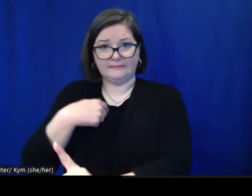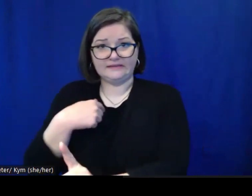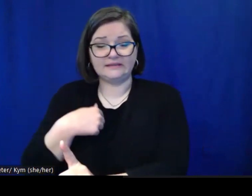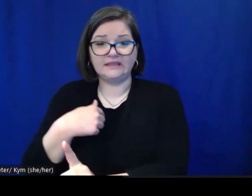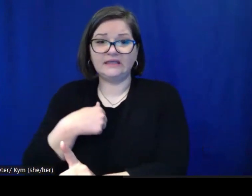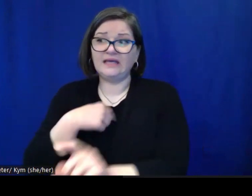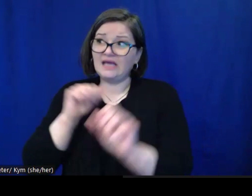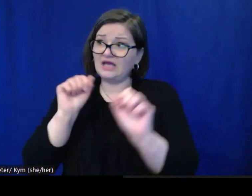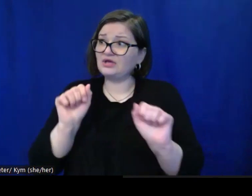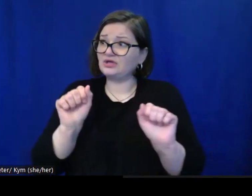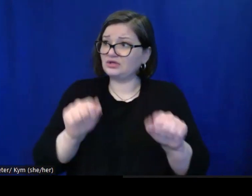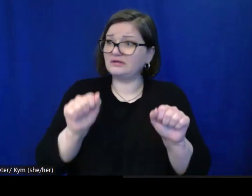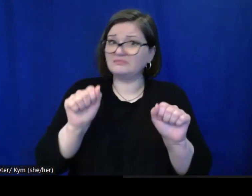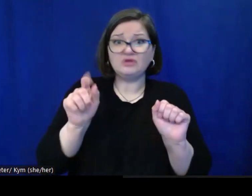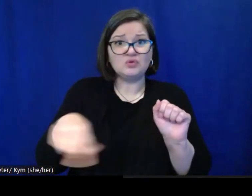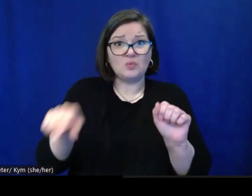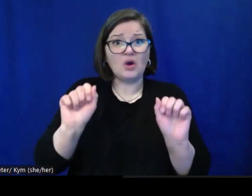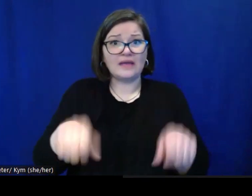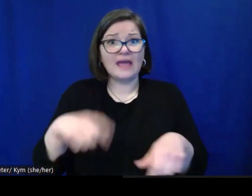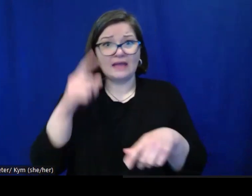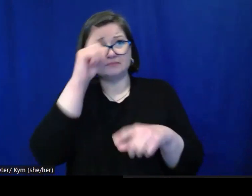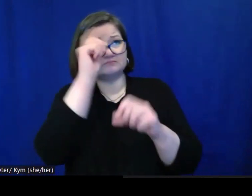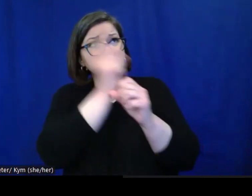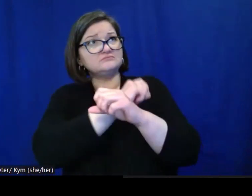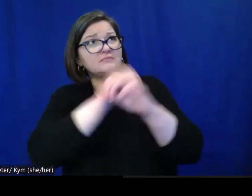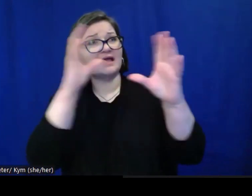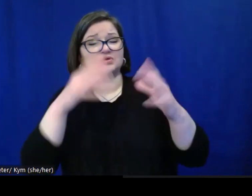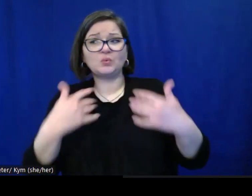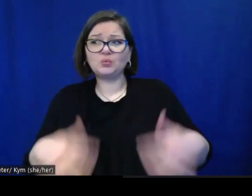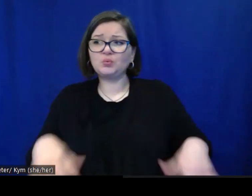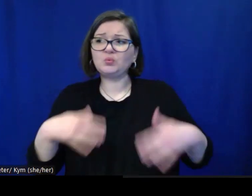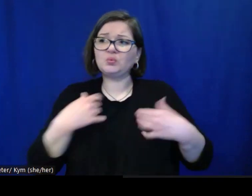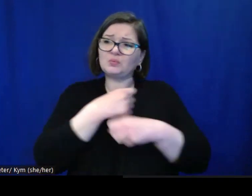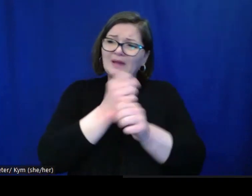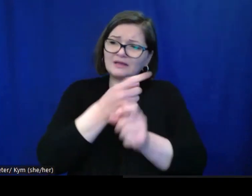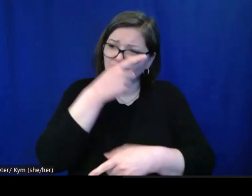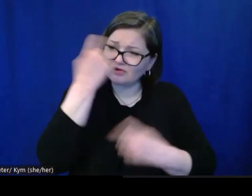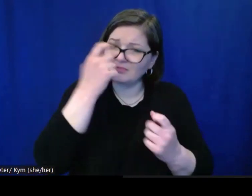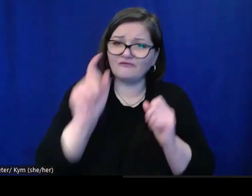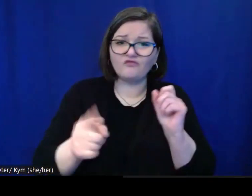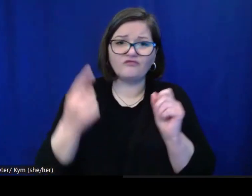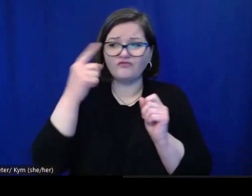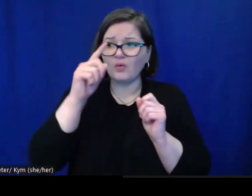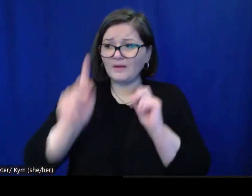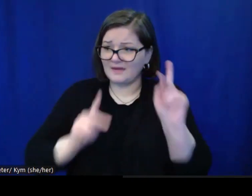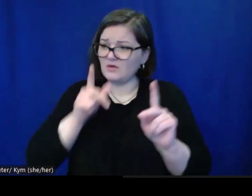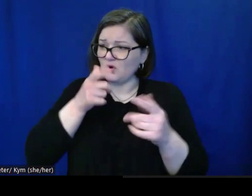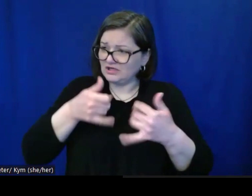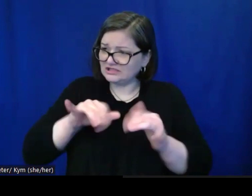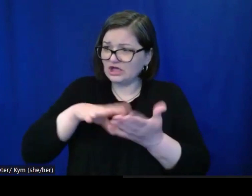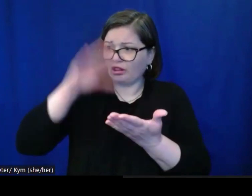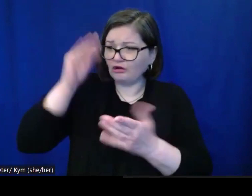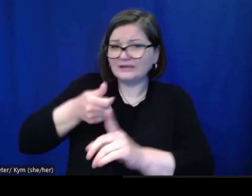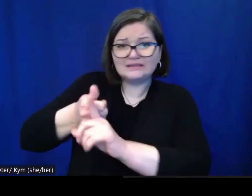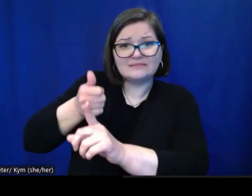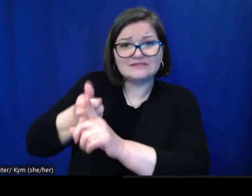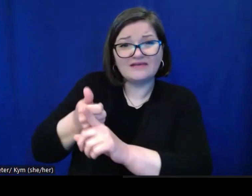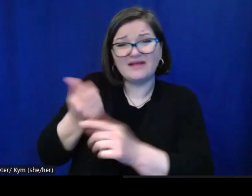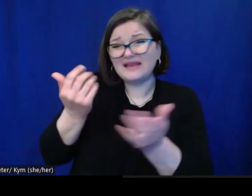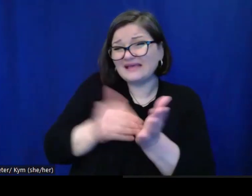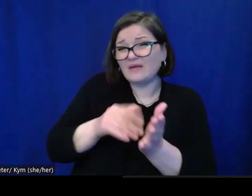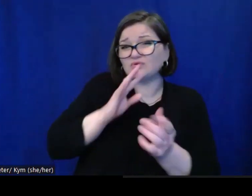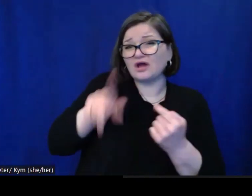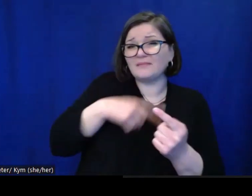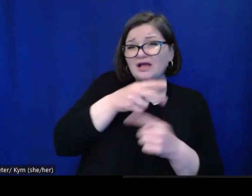can imagine, that creates a lot of trauma for individuals who are still learning themselves, because we're talking about transition age youth